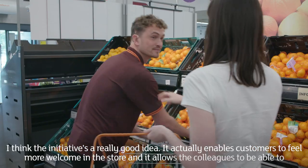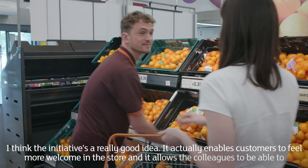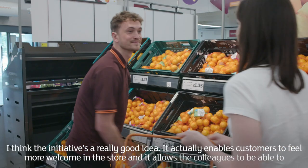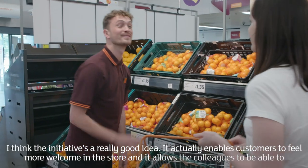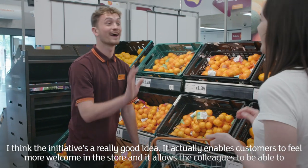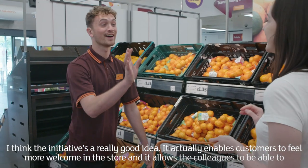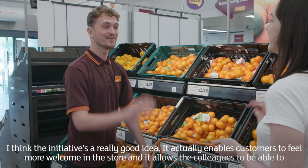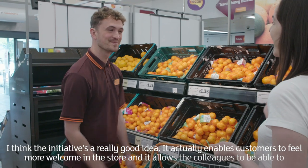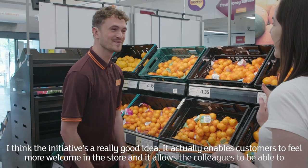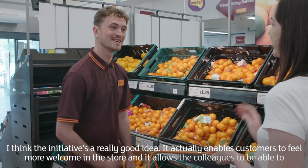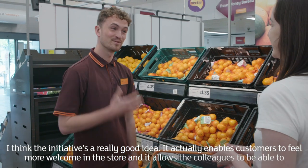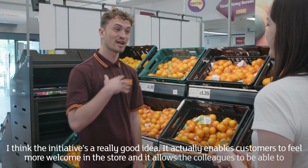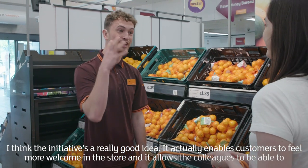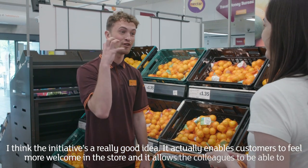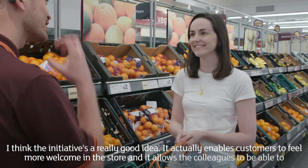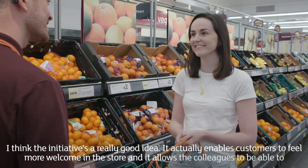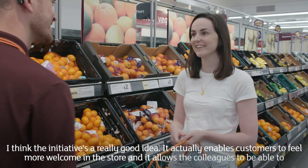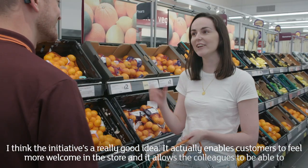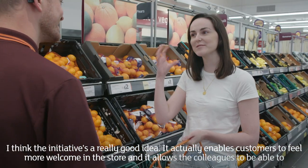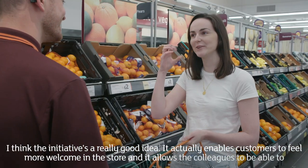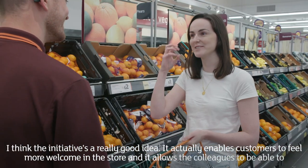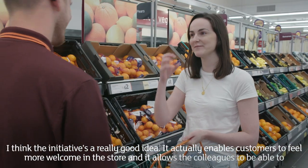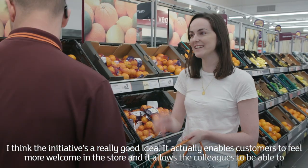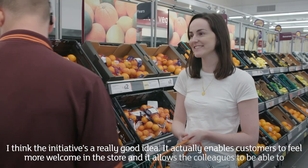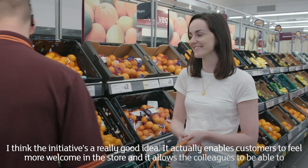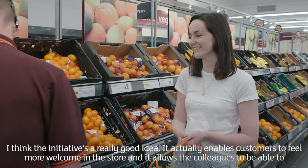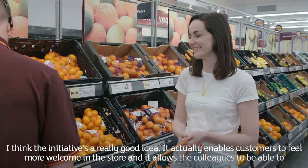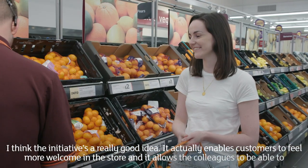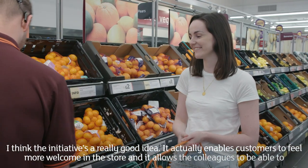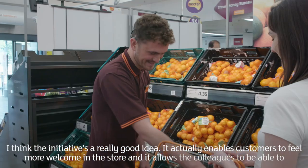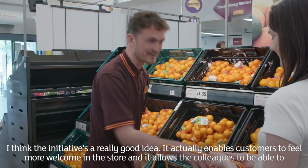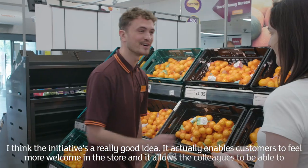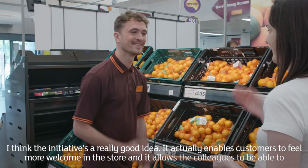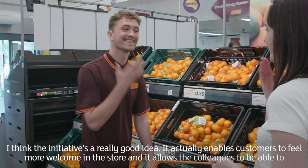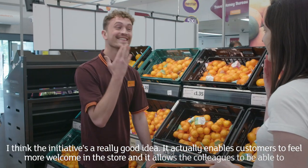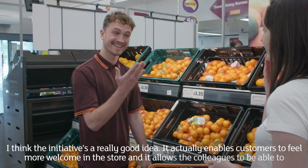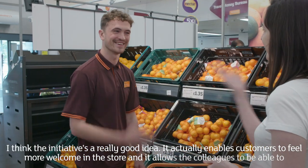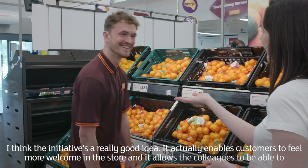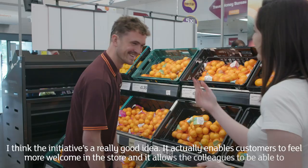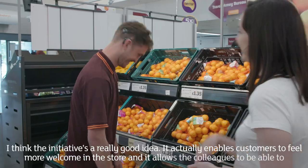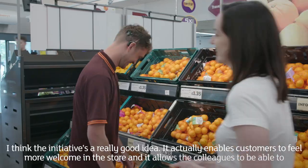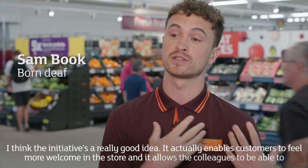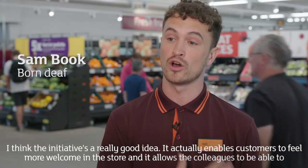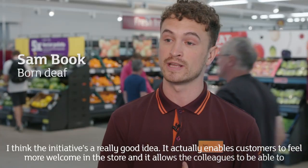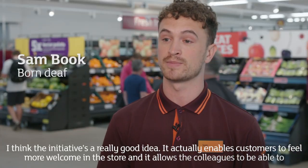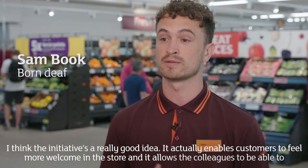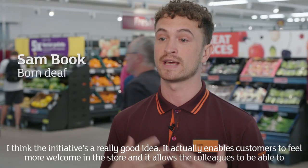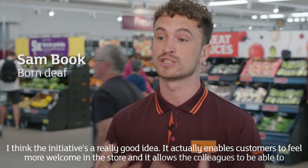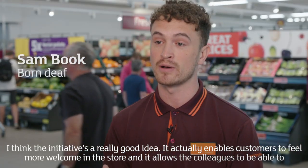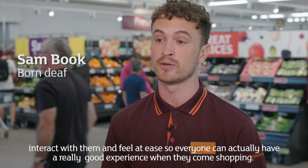I think the initiative is a really good idea but it actually enables customers when they come in to feel more welcome in the store and it allows the colleagues to be able to interact with them